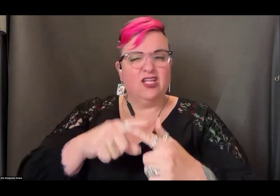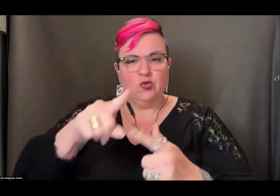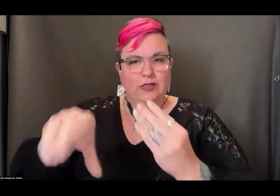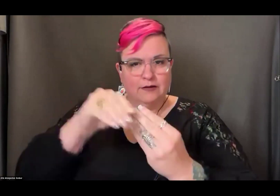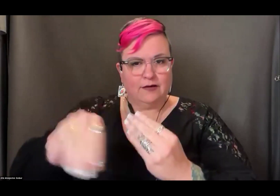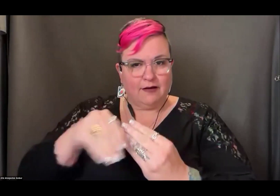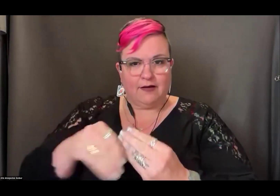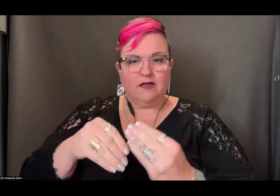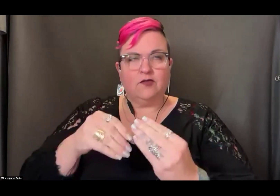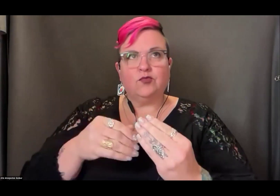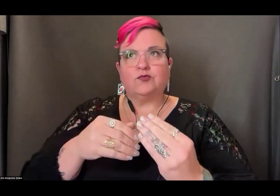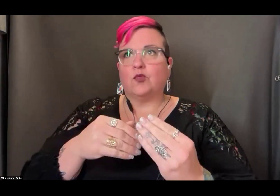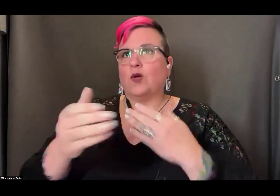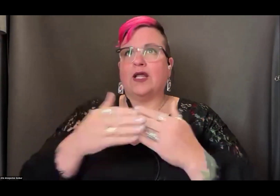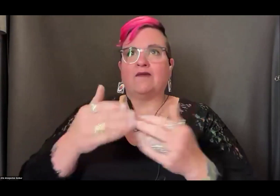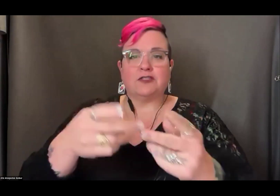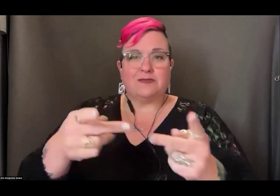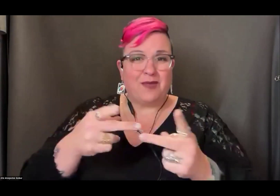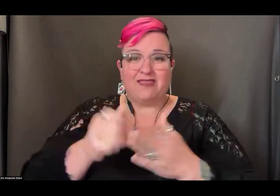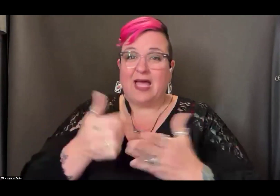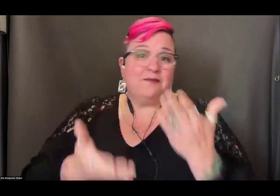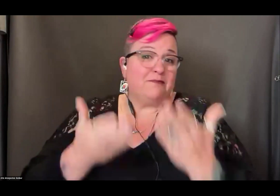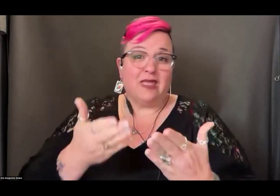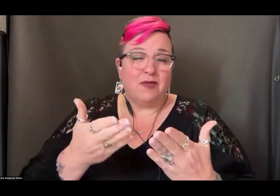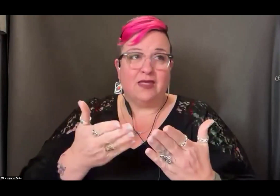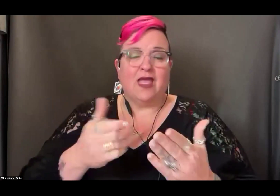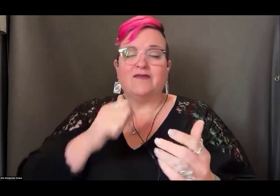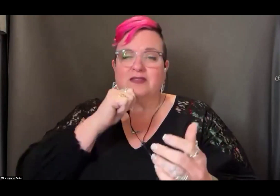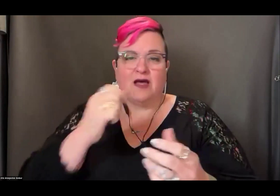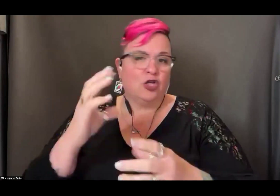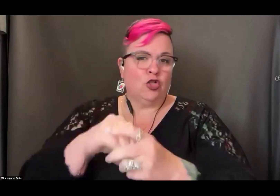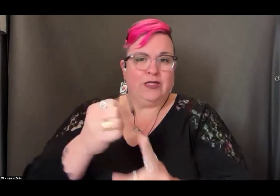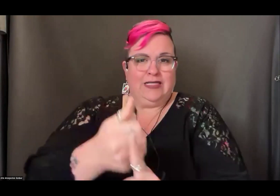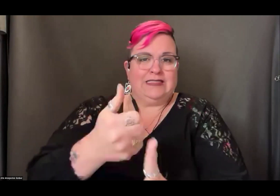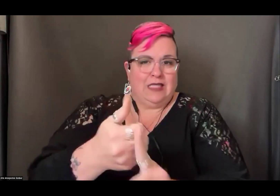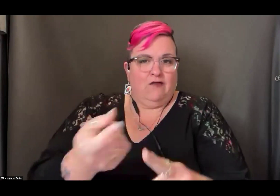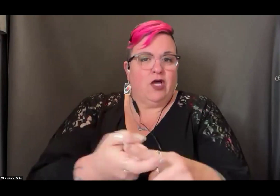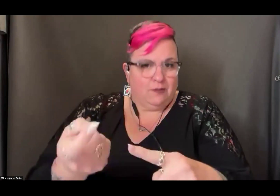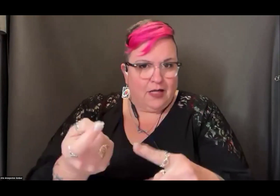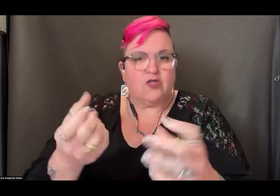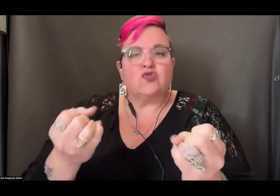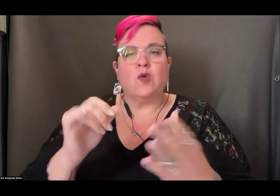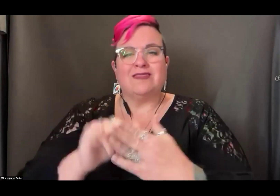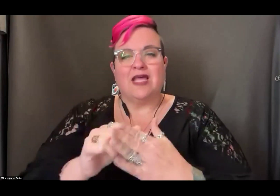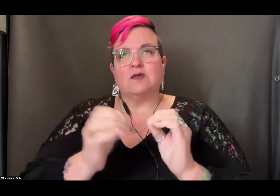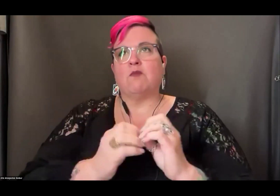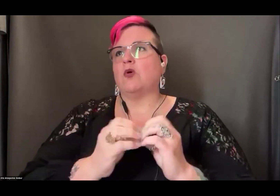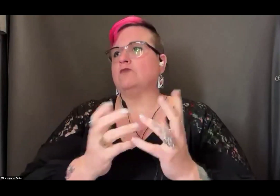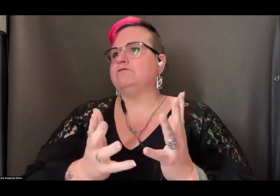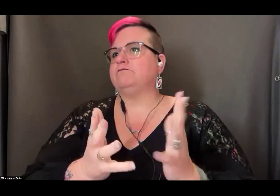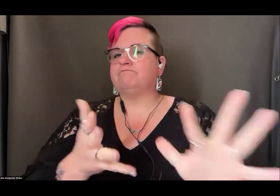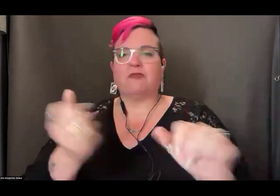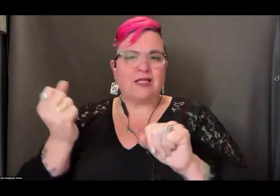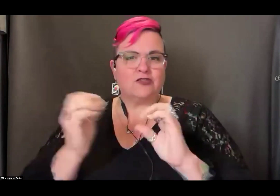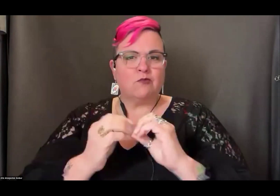empty spots that it may not have included, is a whole lot more faster